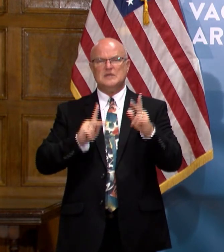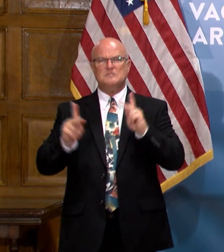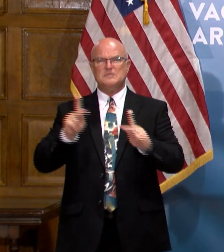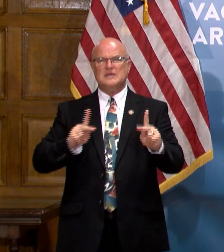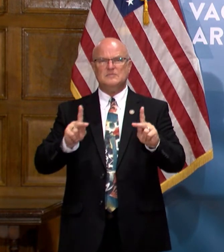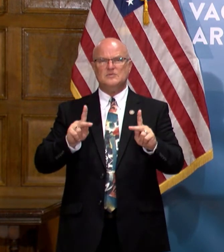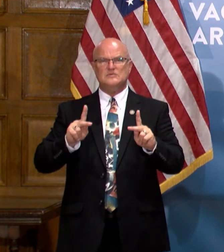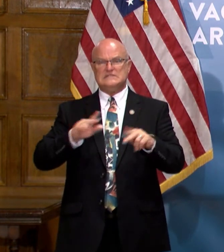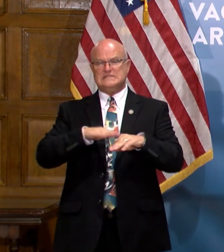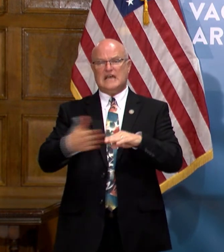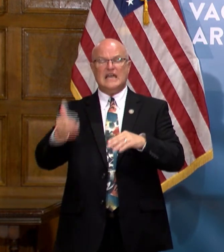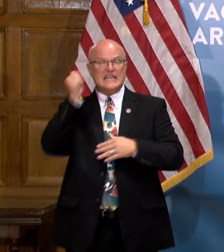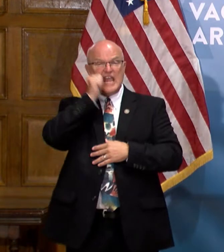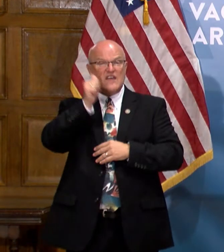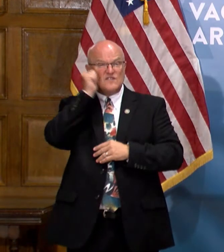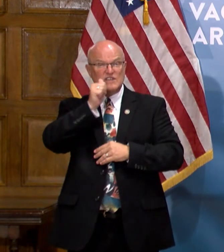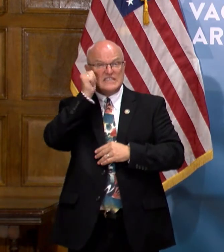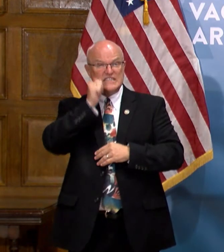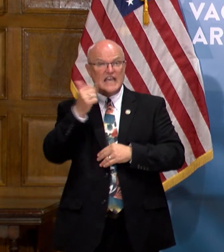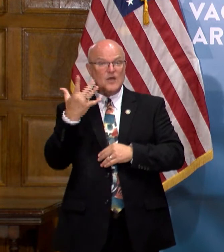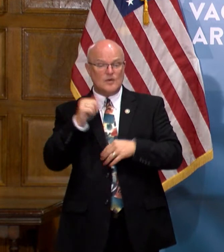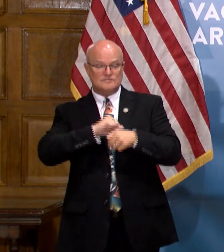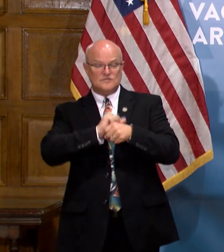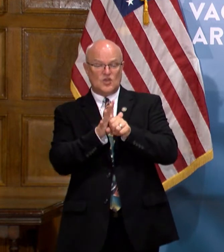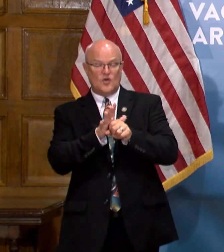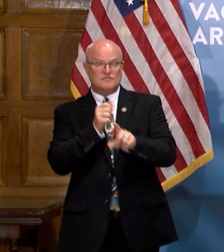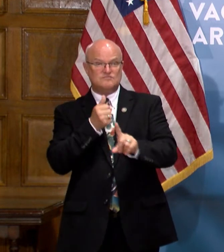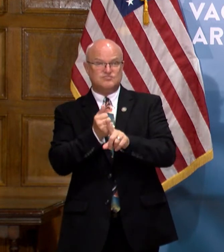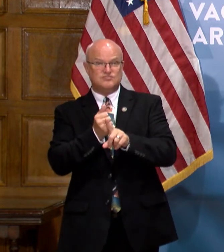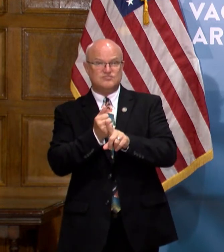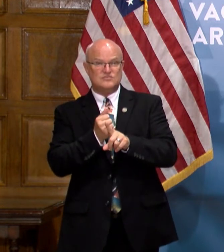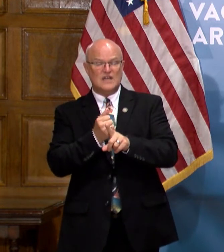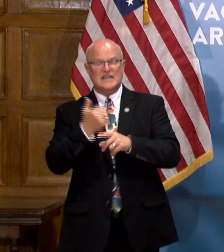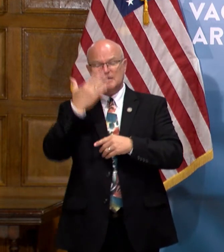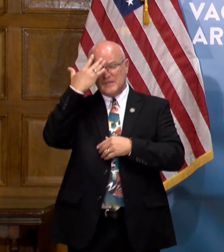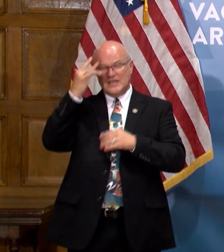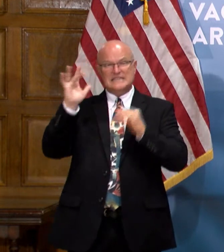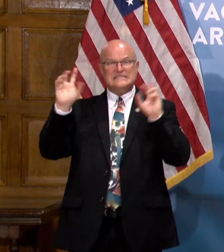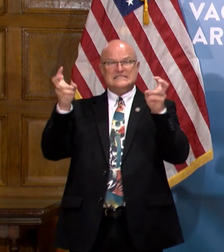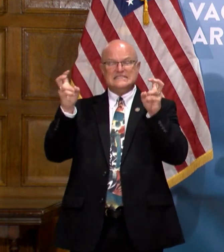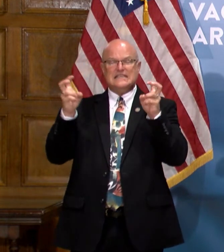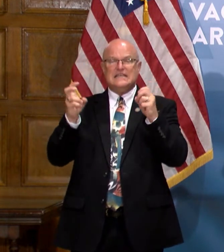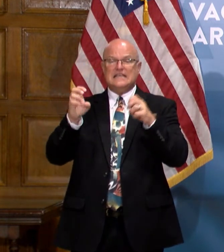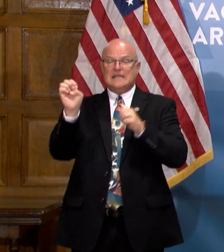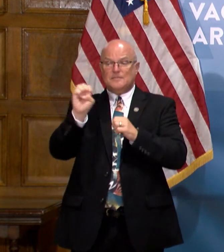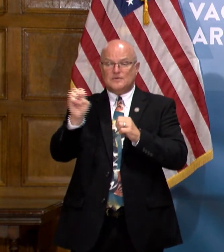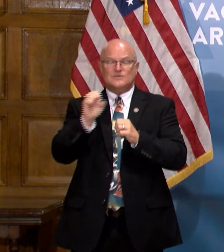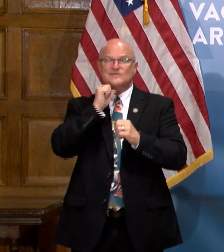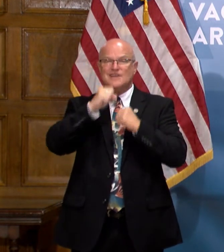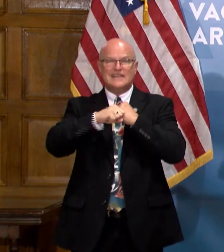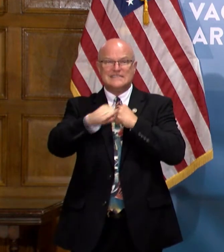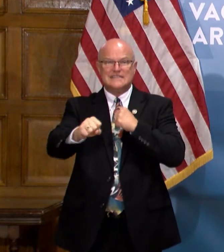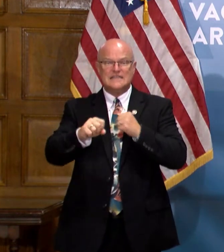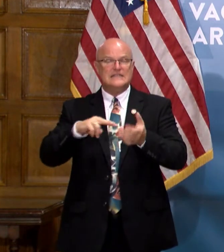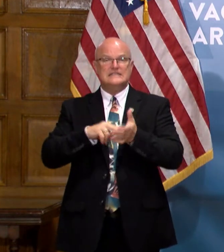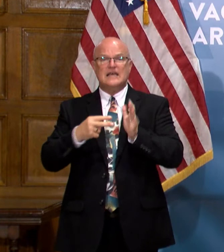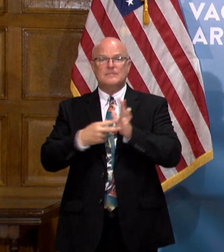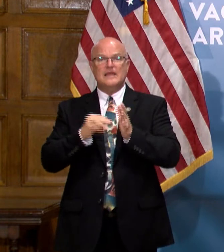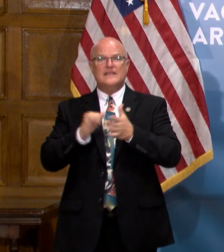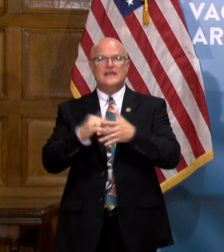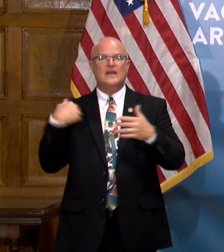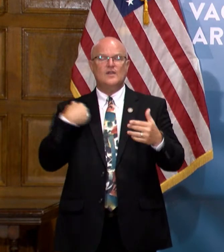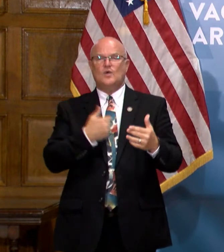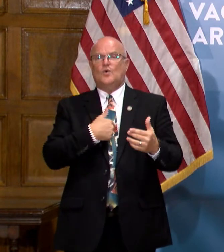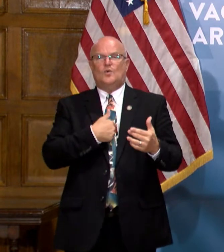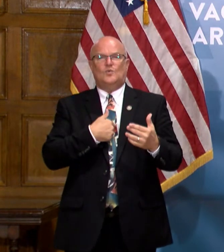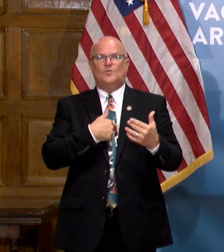day because of COVID. And so just because the technical emergency was not extended does not mean we're